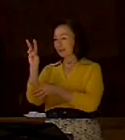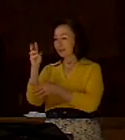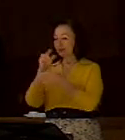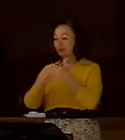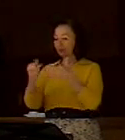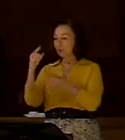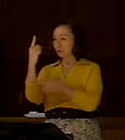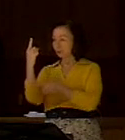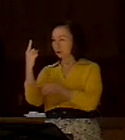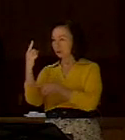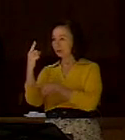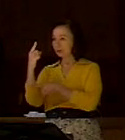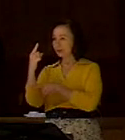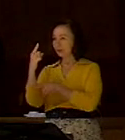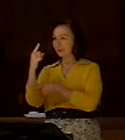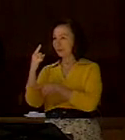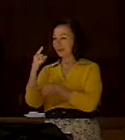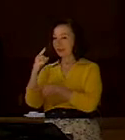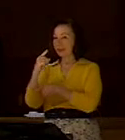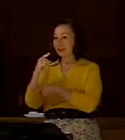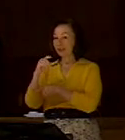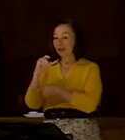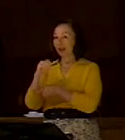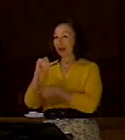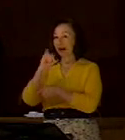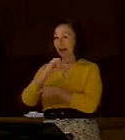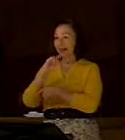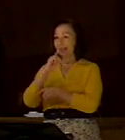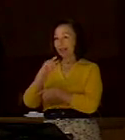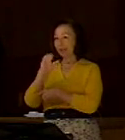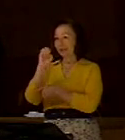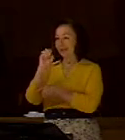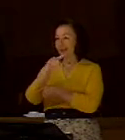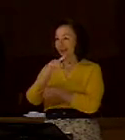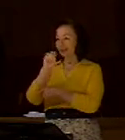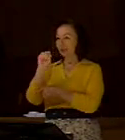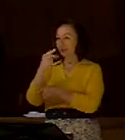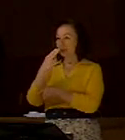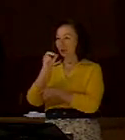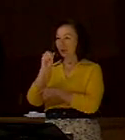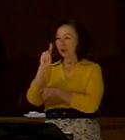1, Sarah read it, I am El Shaddai,